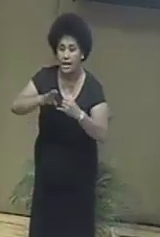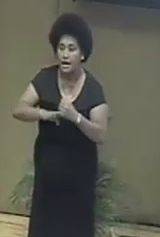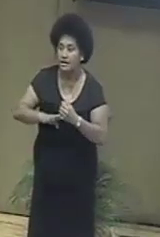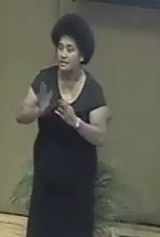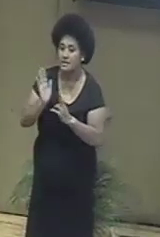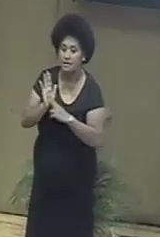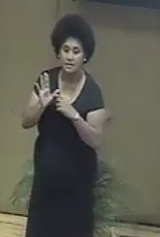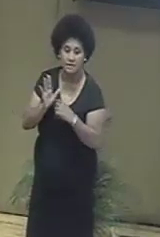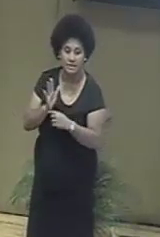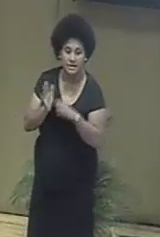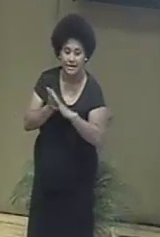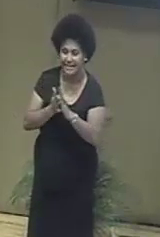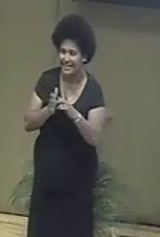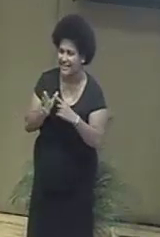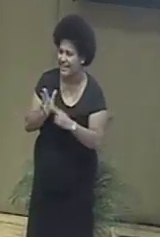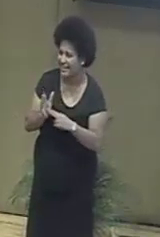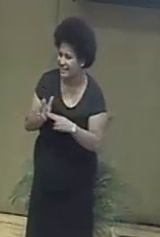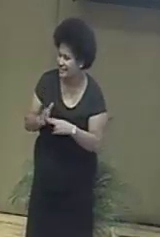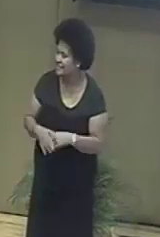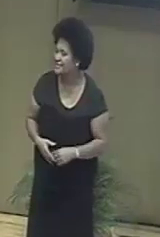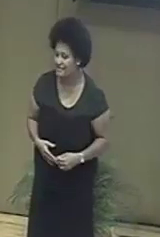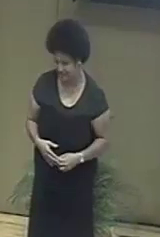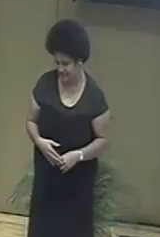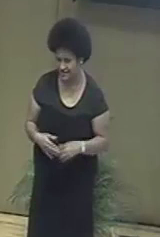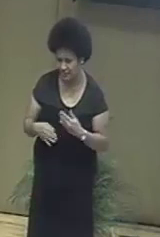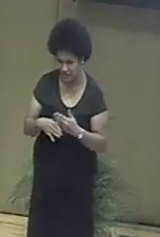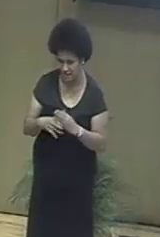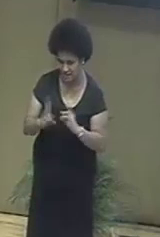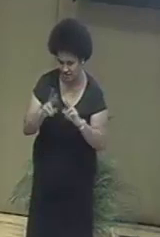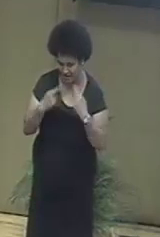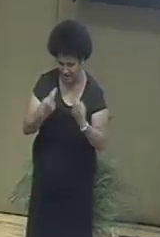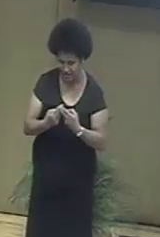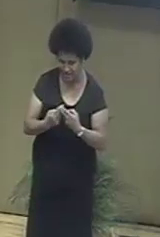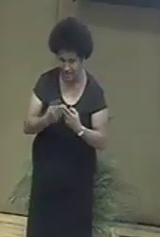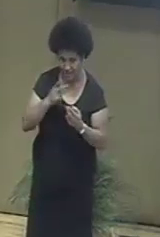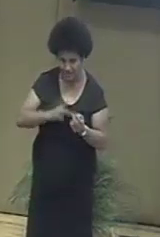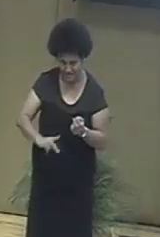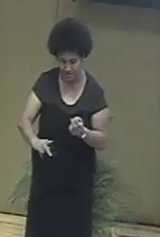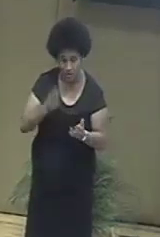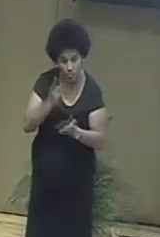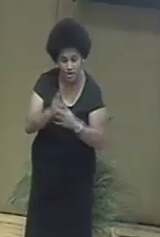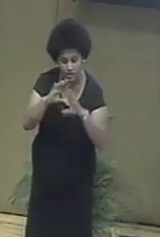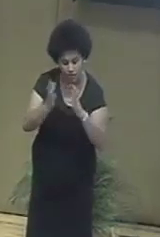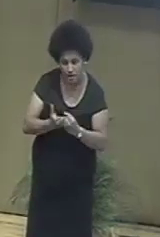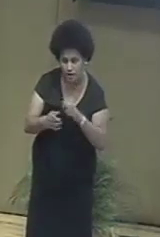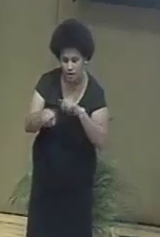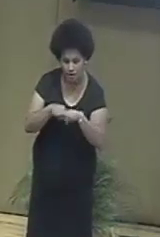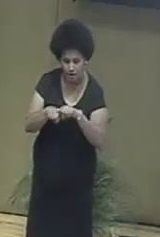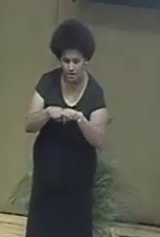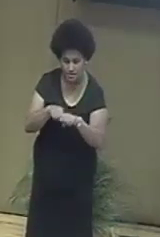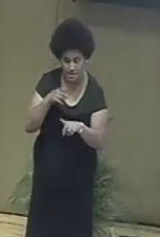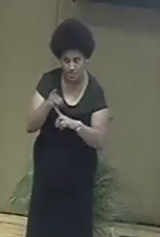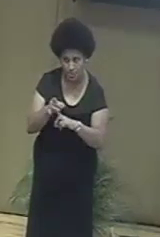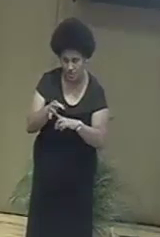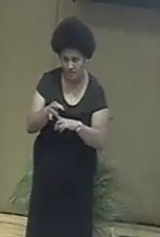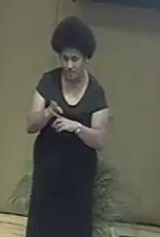Finally, with Nathan, again, the words I wrote down were relationships, personalised learning, real-world learning. I mean, that's